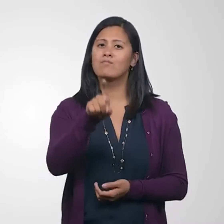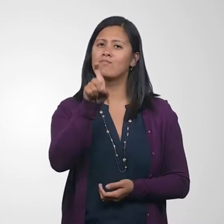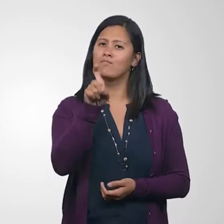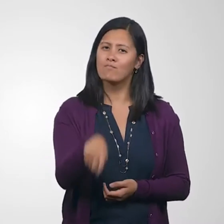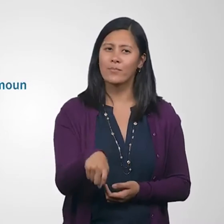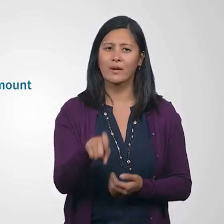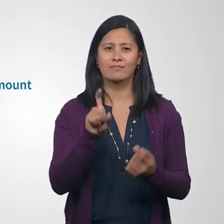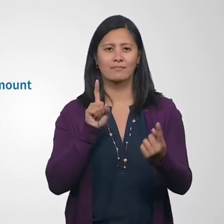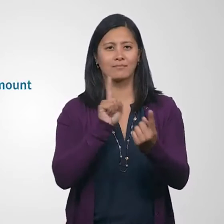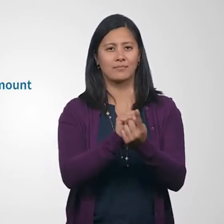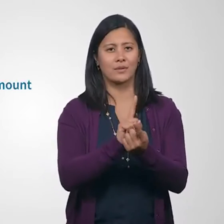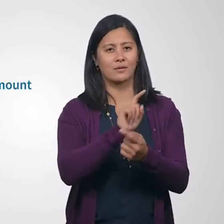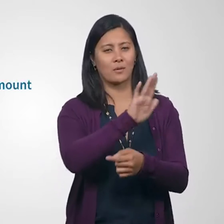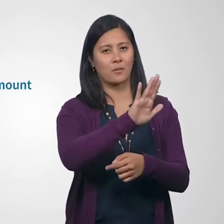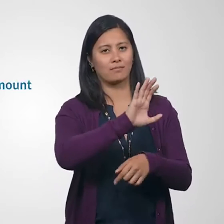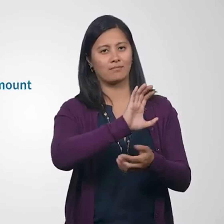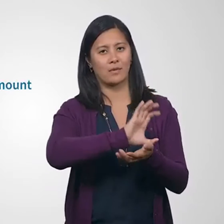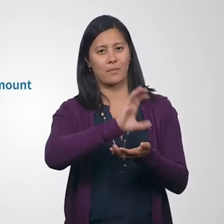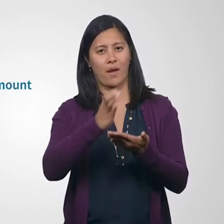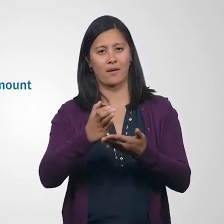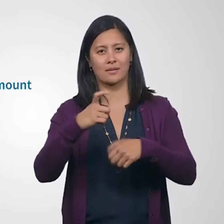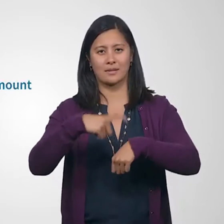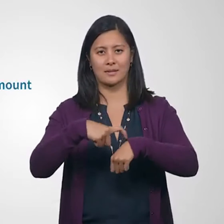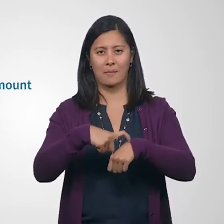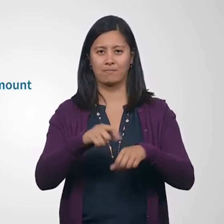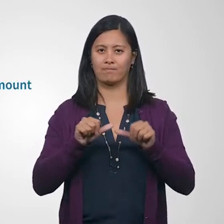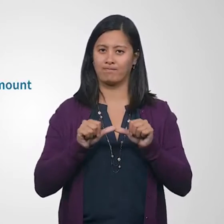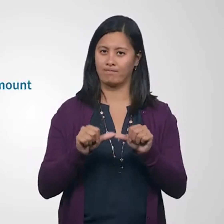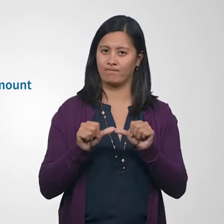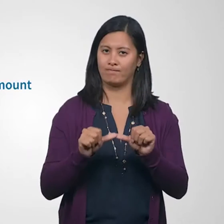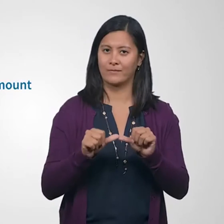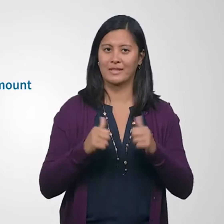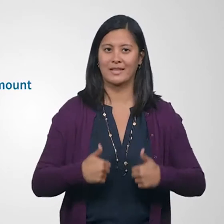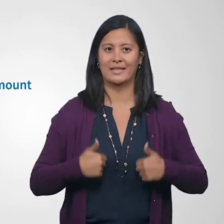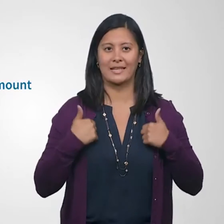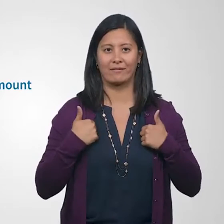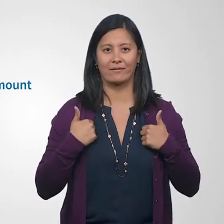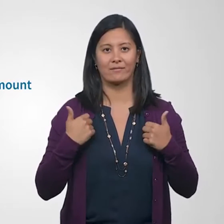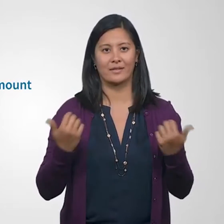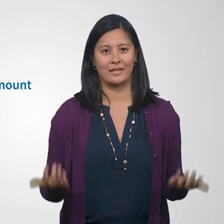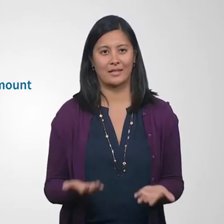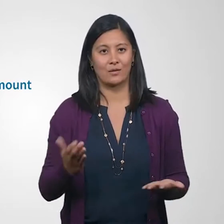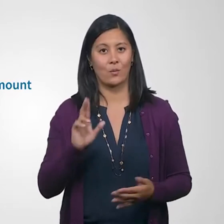You must possess the requisite amount of continuous presence in the United States.